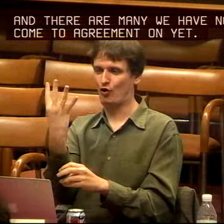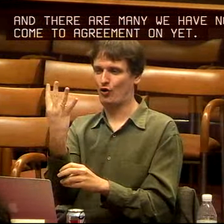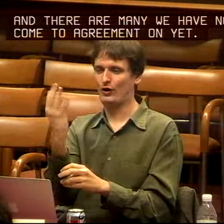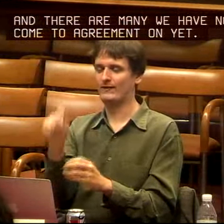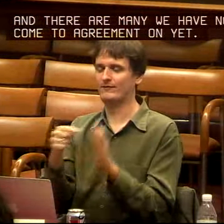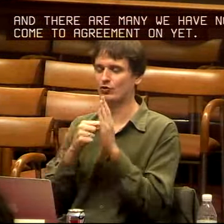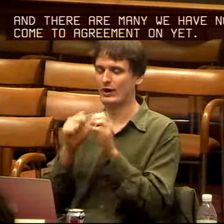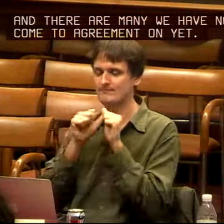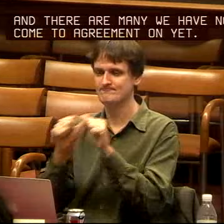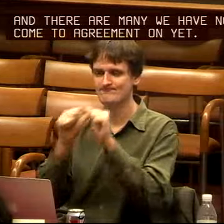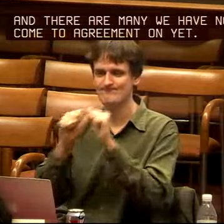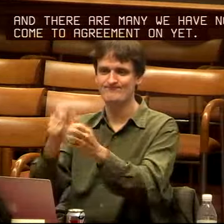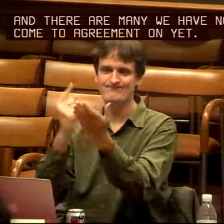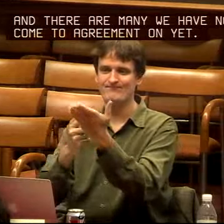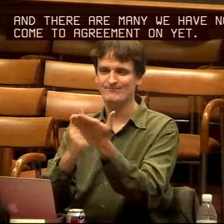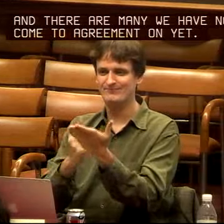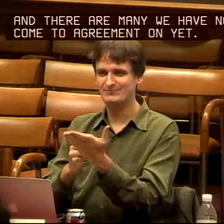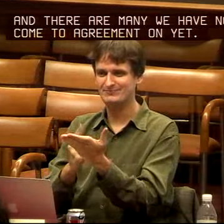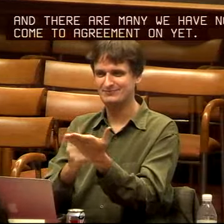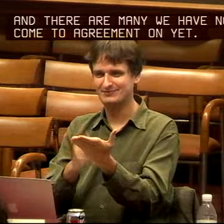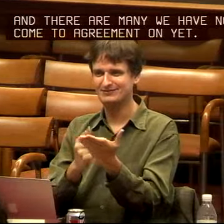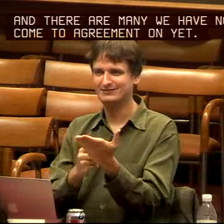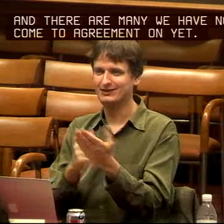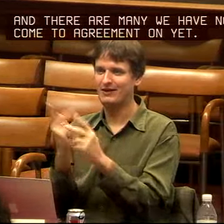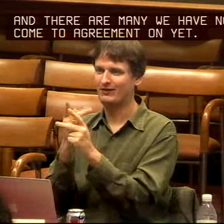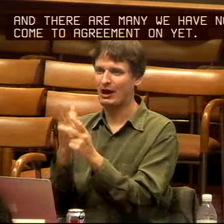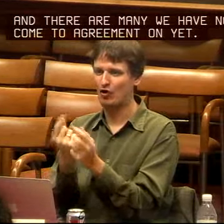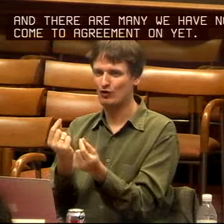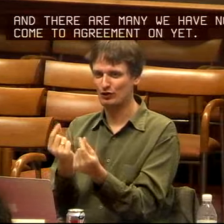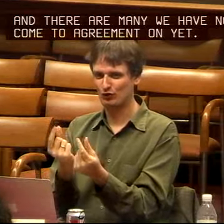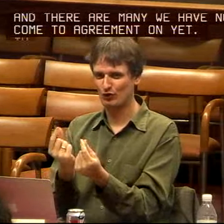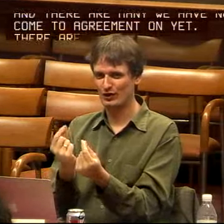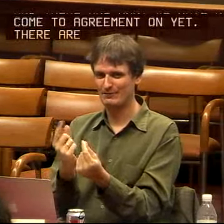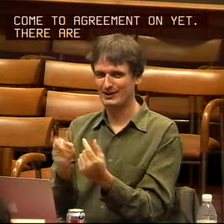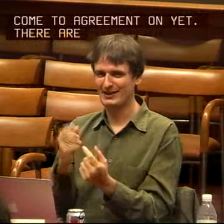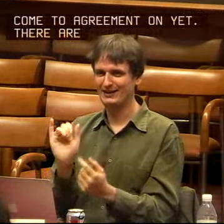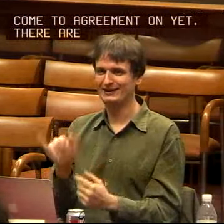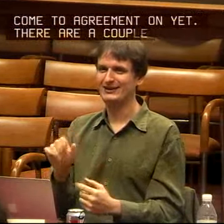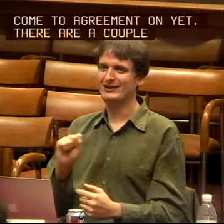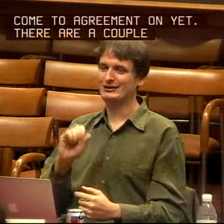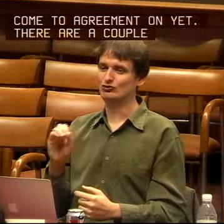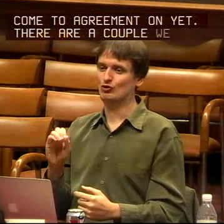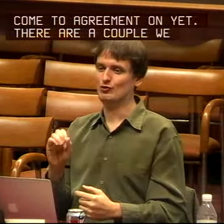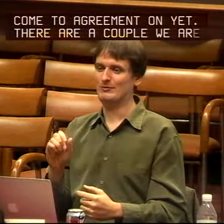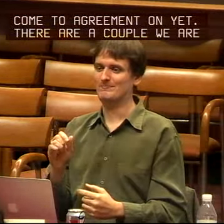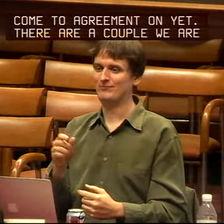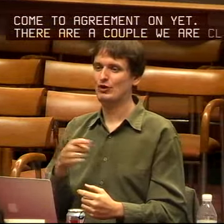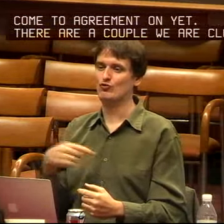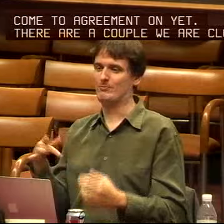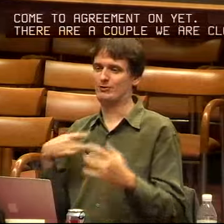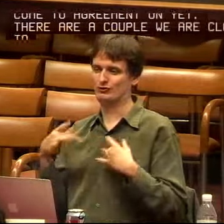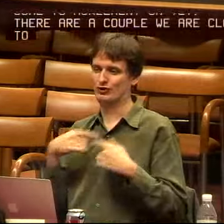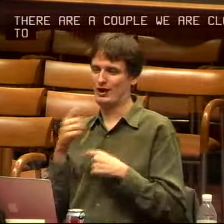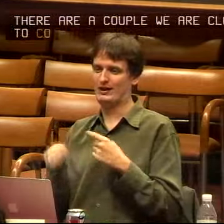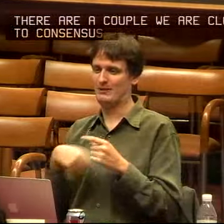There's a couple where we're close to consensus, maybe 2 or 3, but there's a lot of discussion remains still as to what we're going to do. And